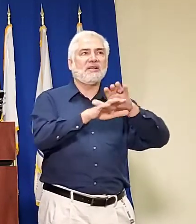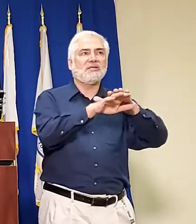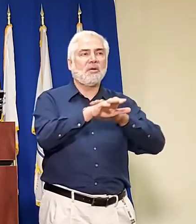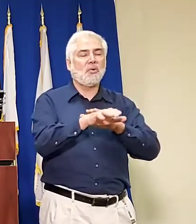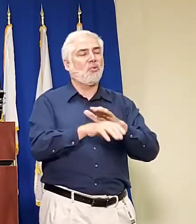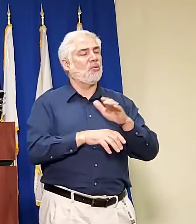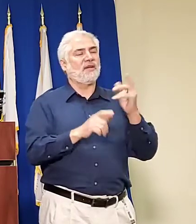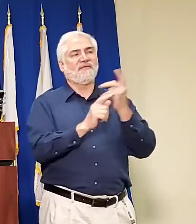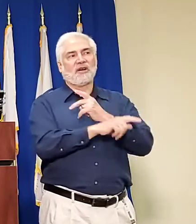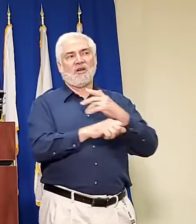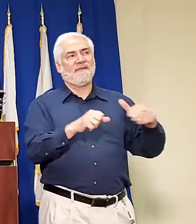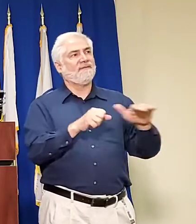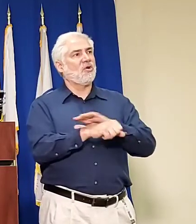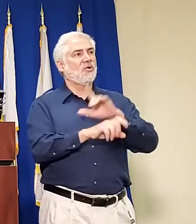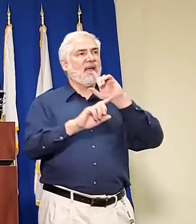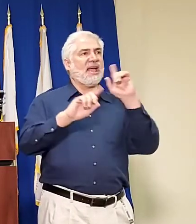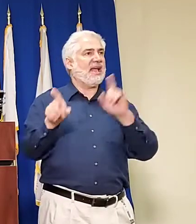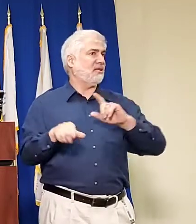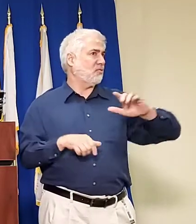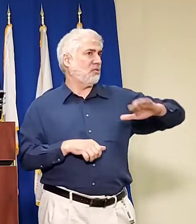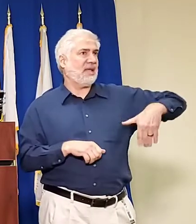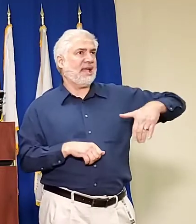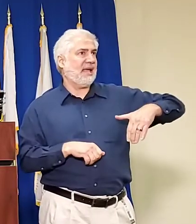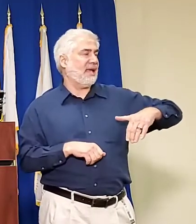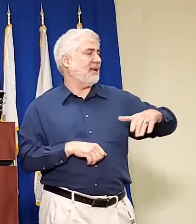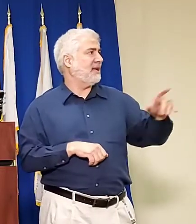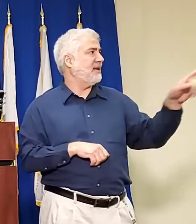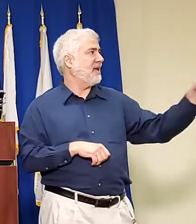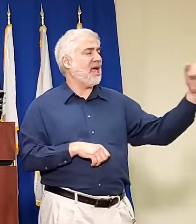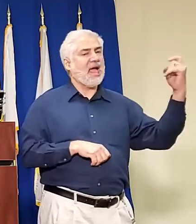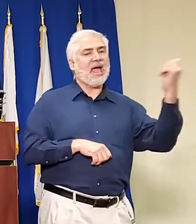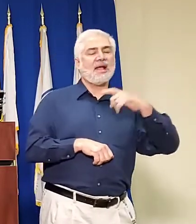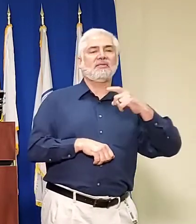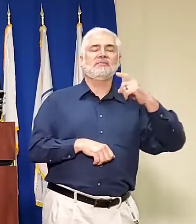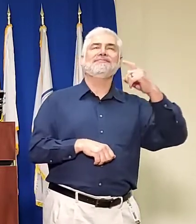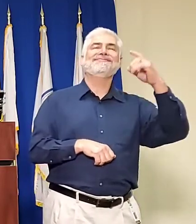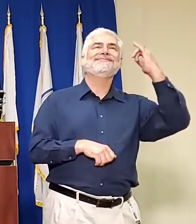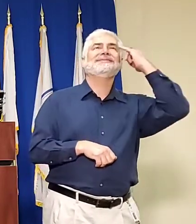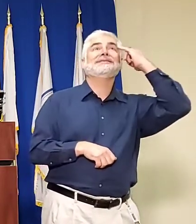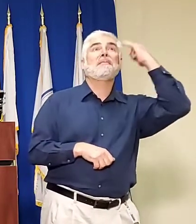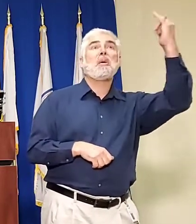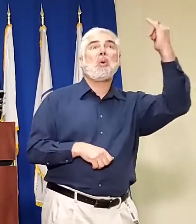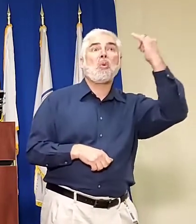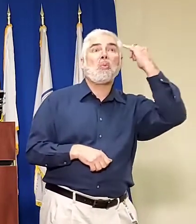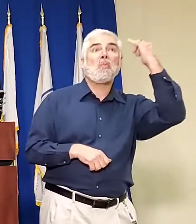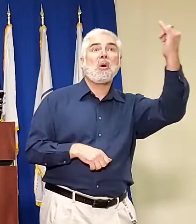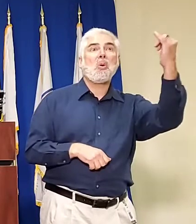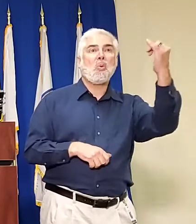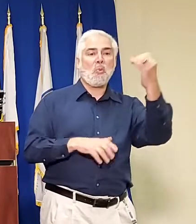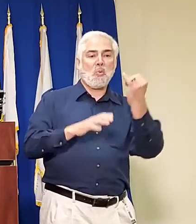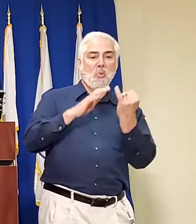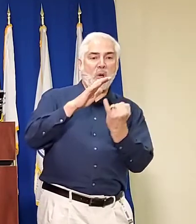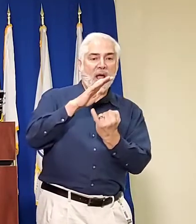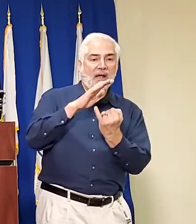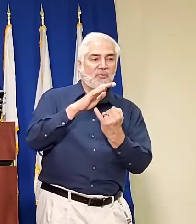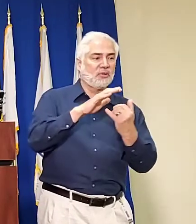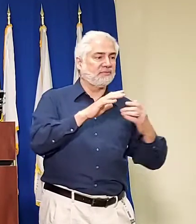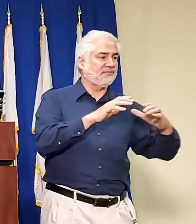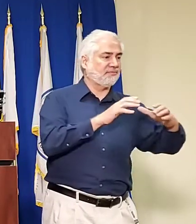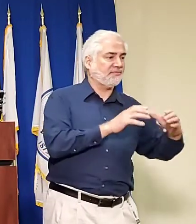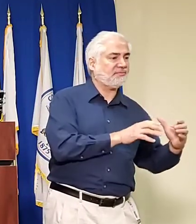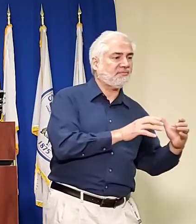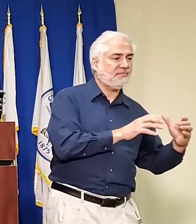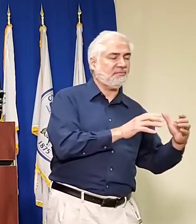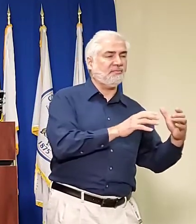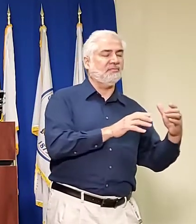yet. Question over here. I want to ask, let's do a hypothetical here for quarantine and isolation. Let's say you've got a family of